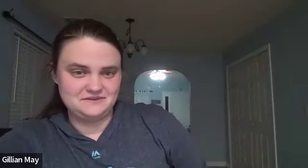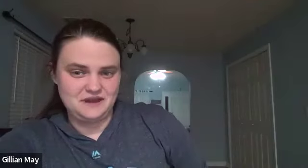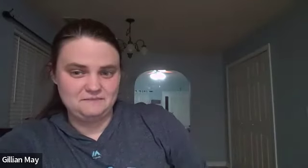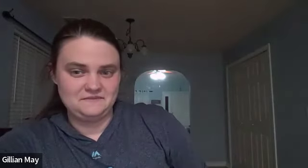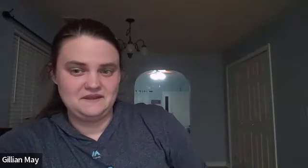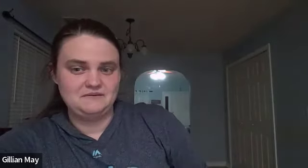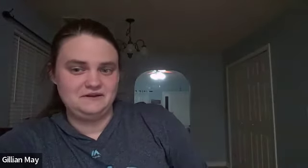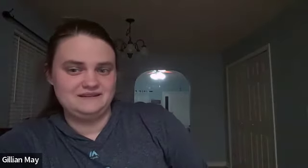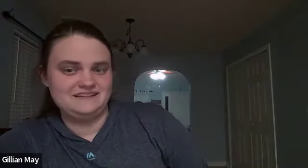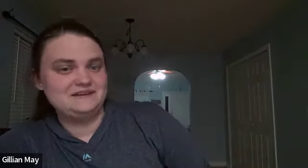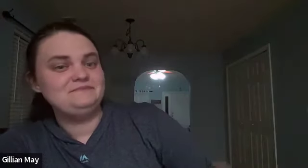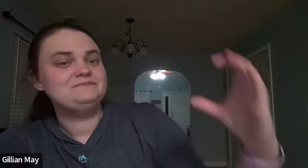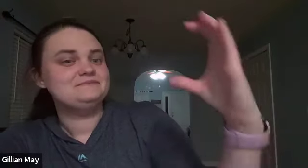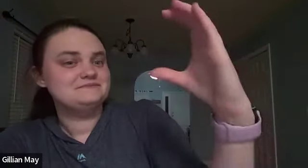Okay. Here it is again.